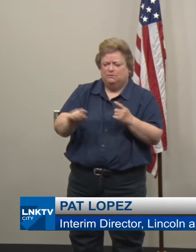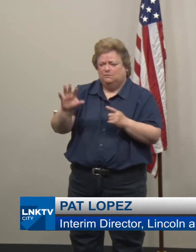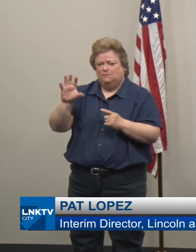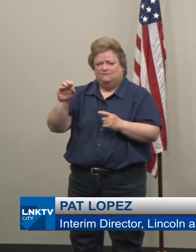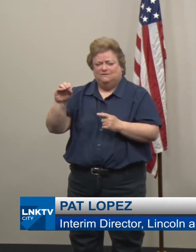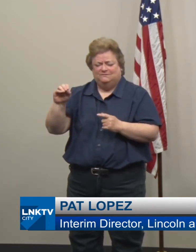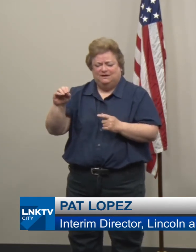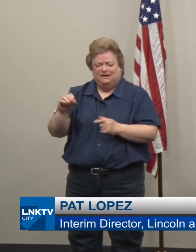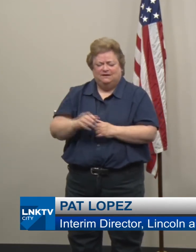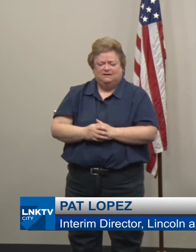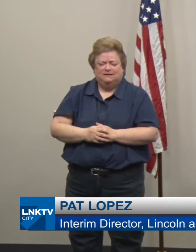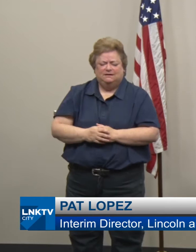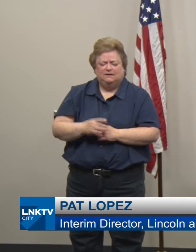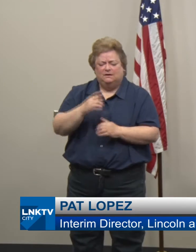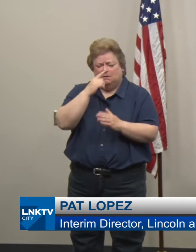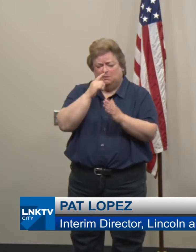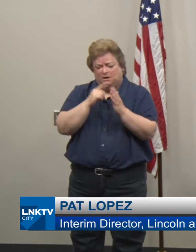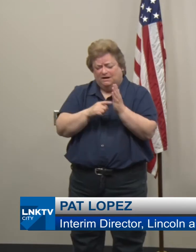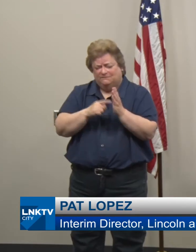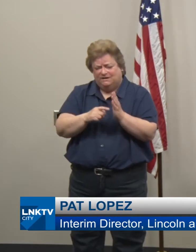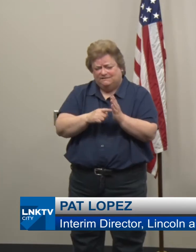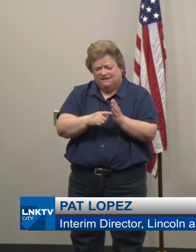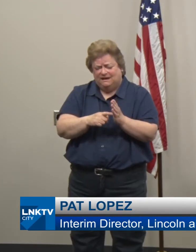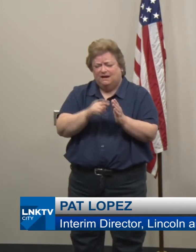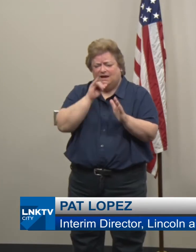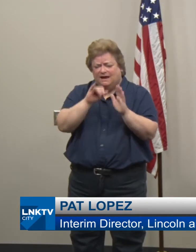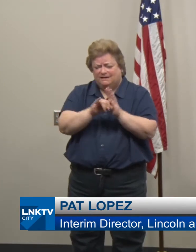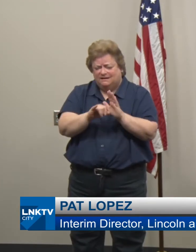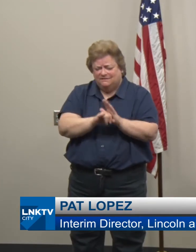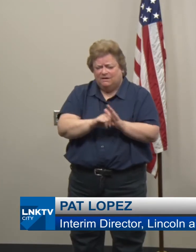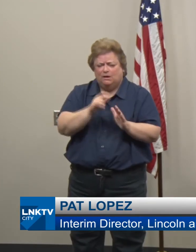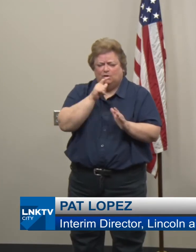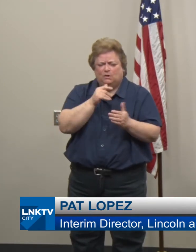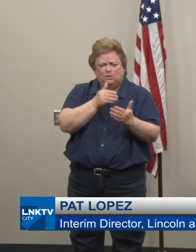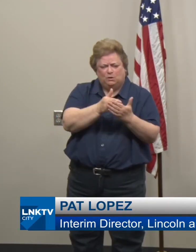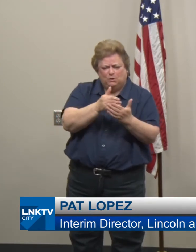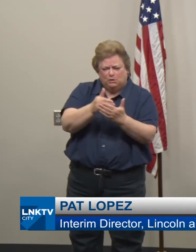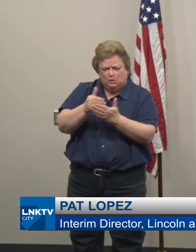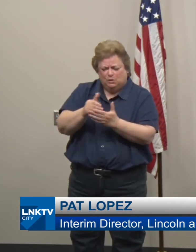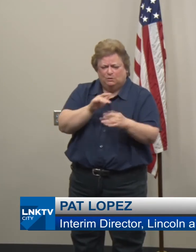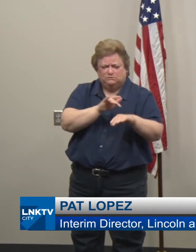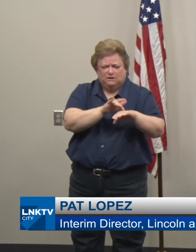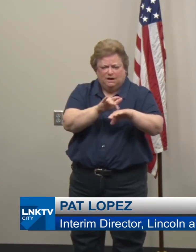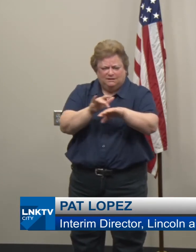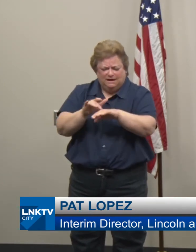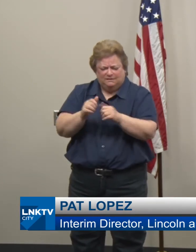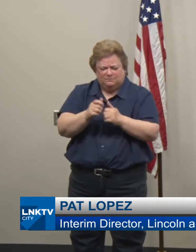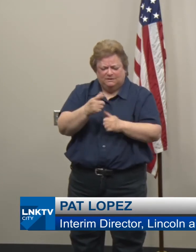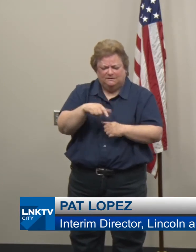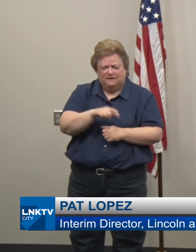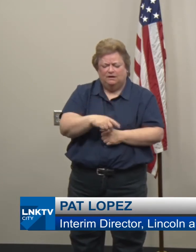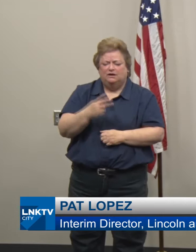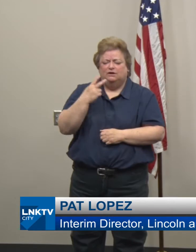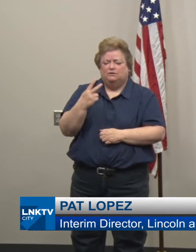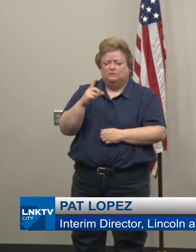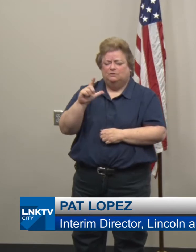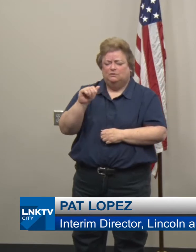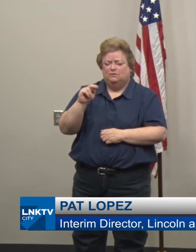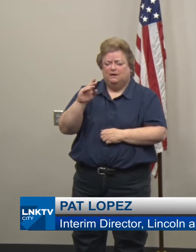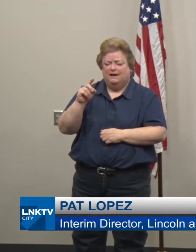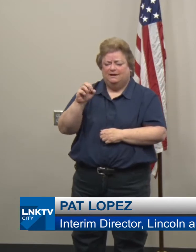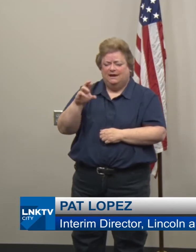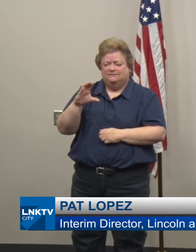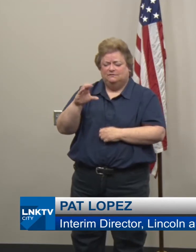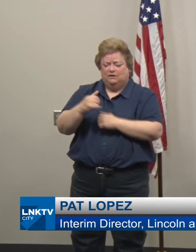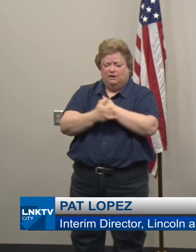50s. We are investigating and identifying close contacts at this time. 2 Lancaster County